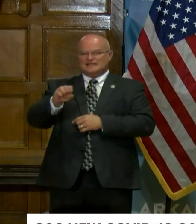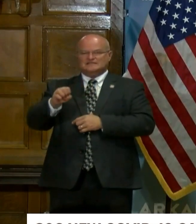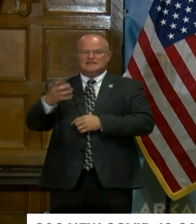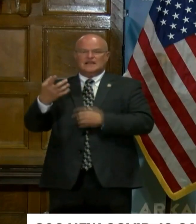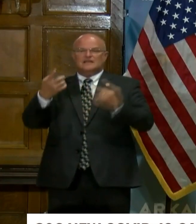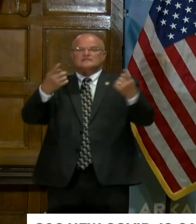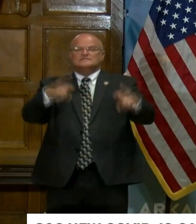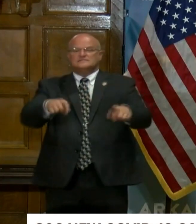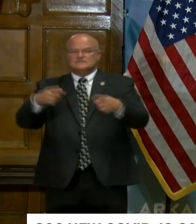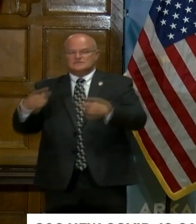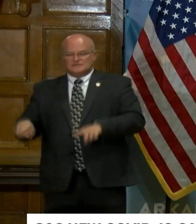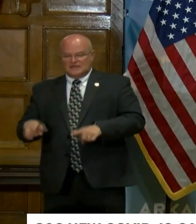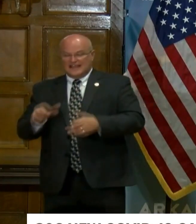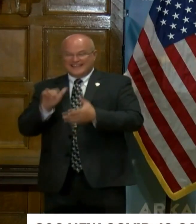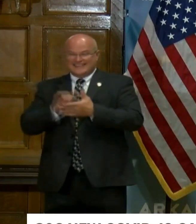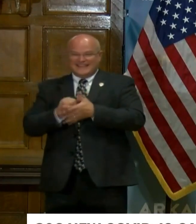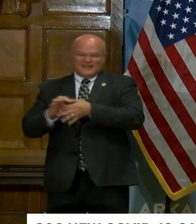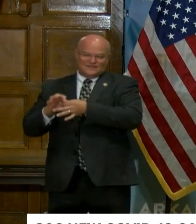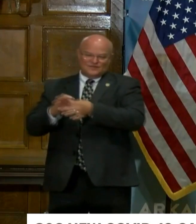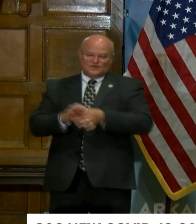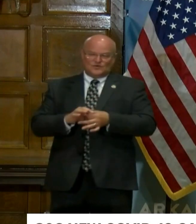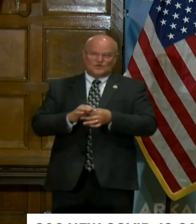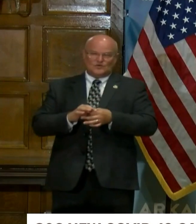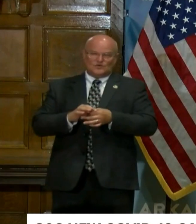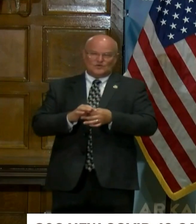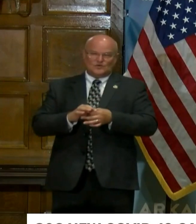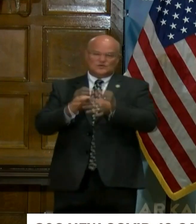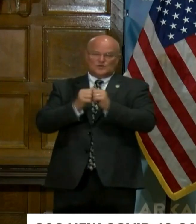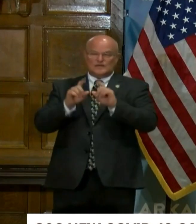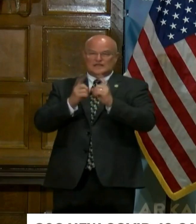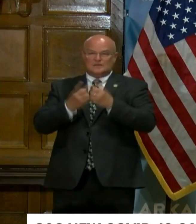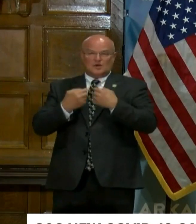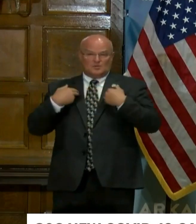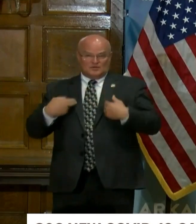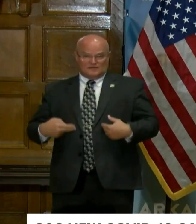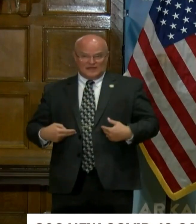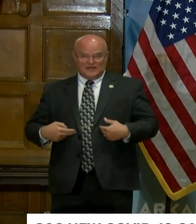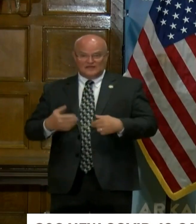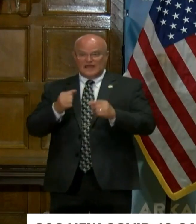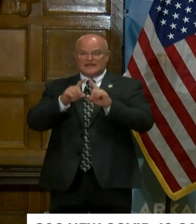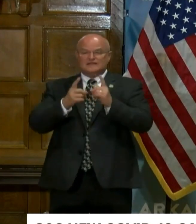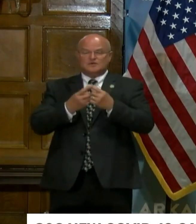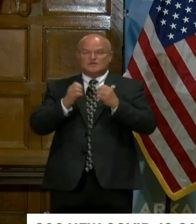the circumstances. That, of course, requires coordination with the Department of Health and